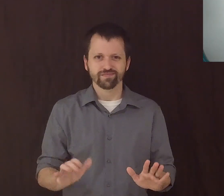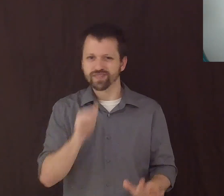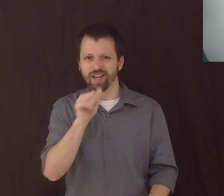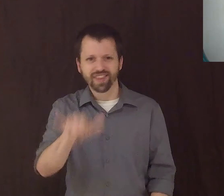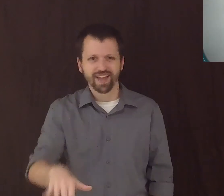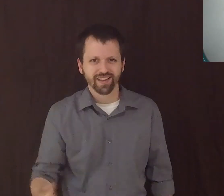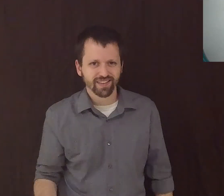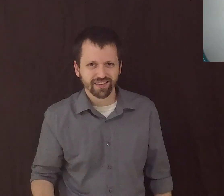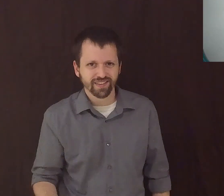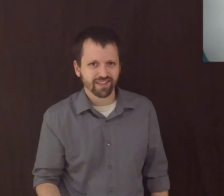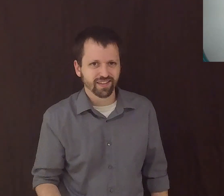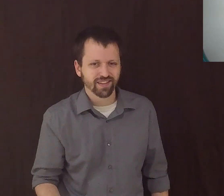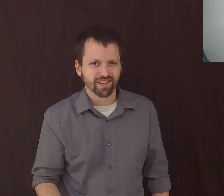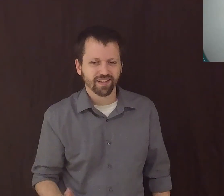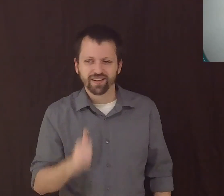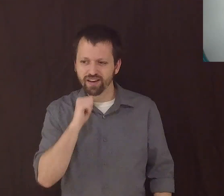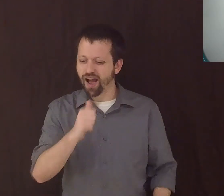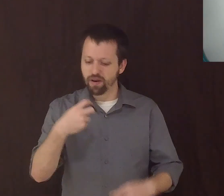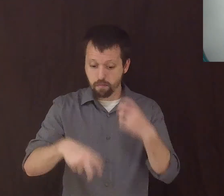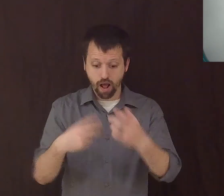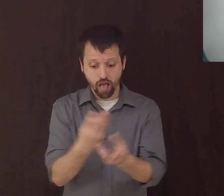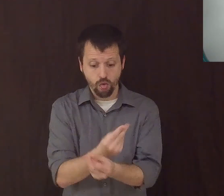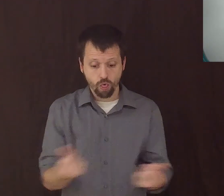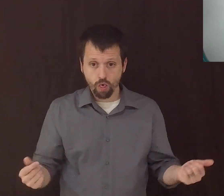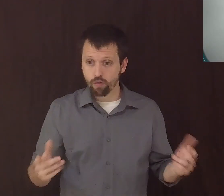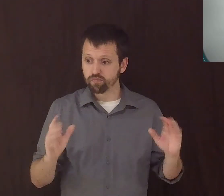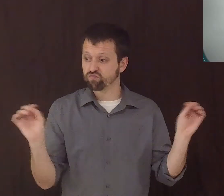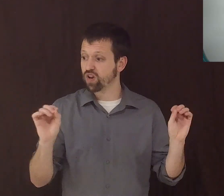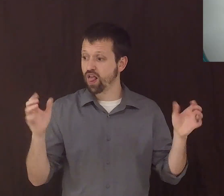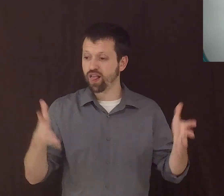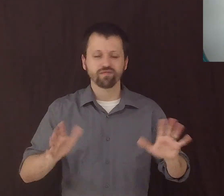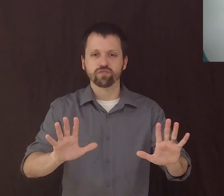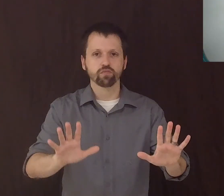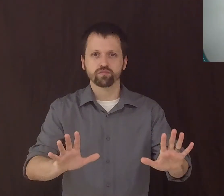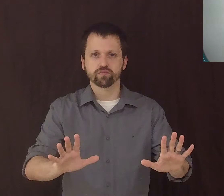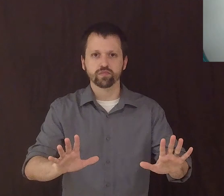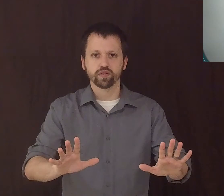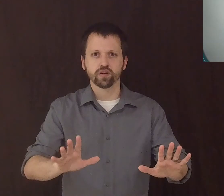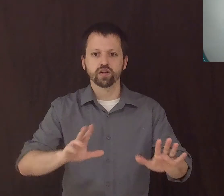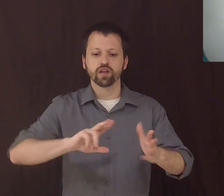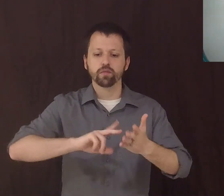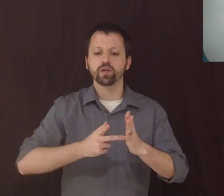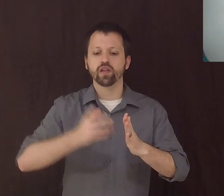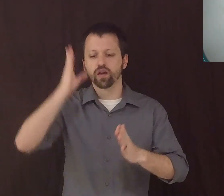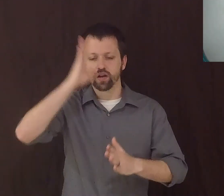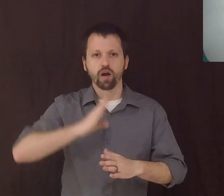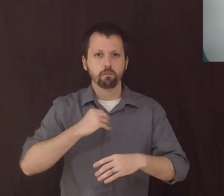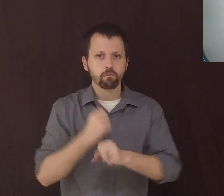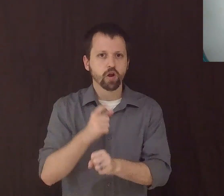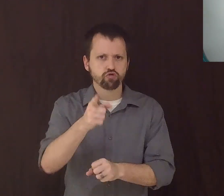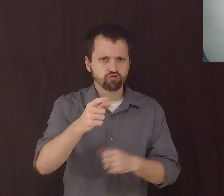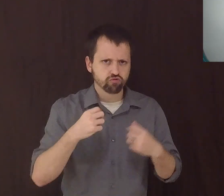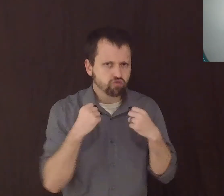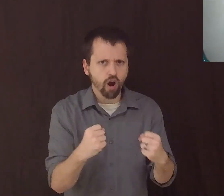in and swooping in and delivering you out so that you don't have to face it anymore. But the deliverance is God empowering you